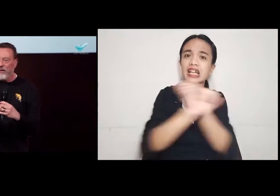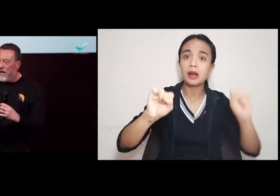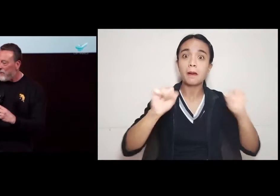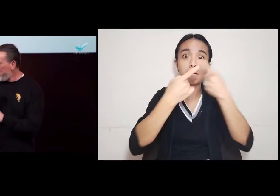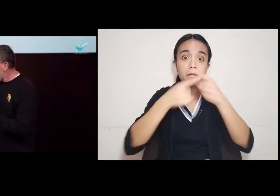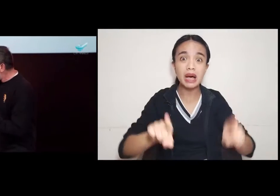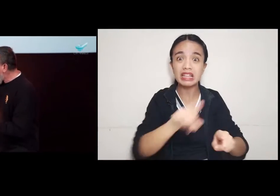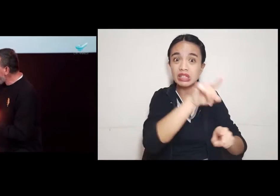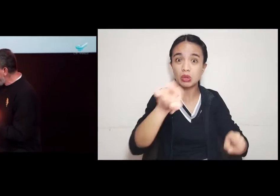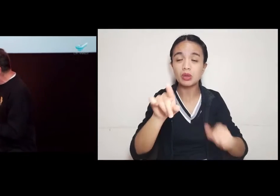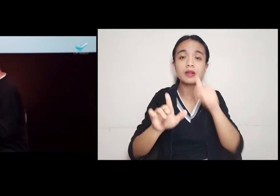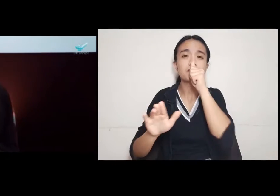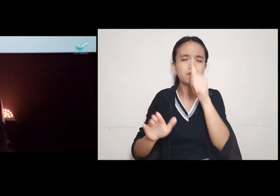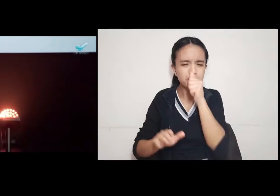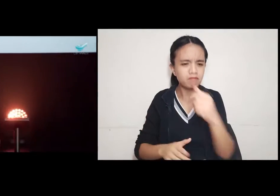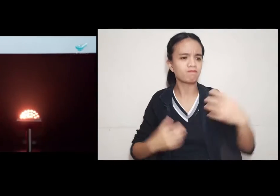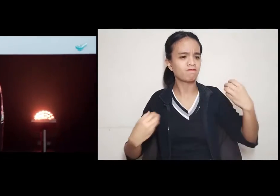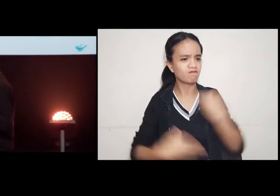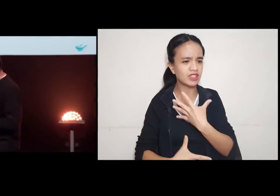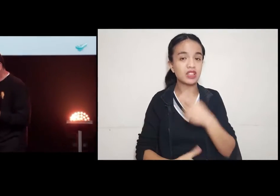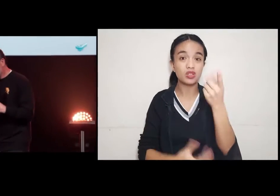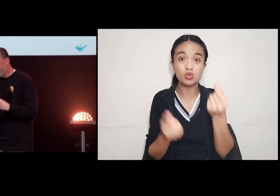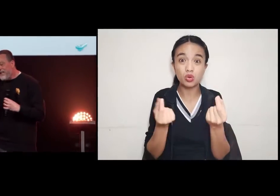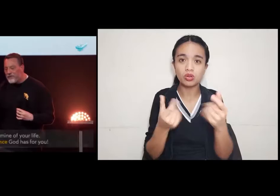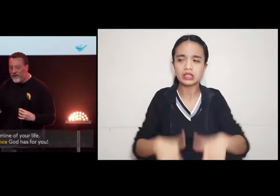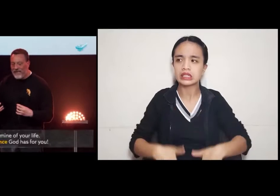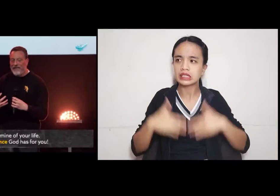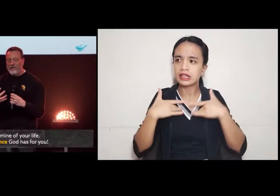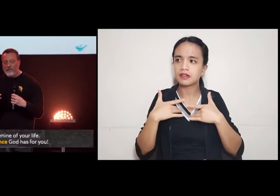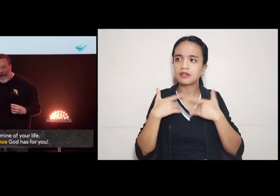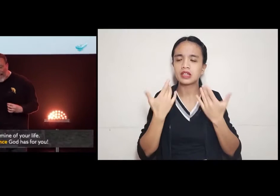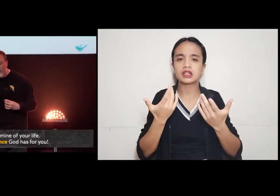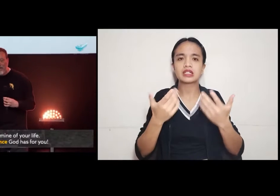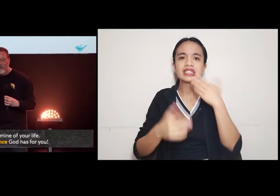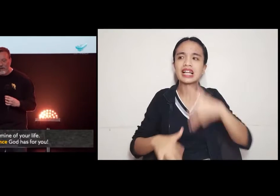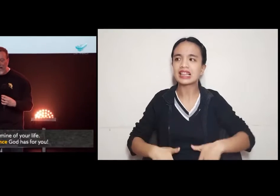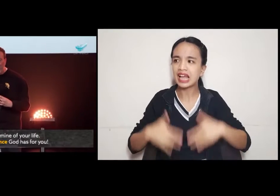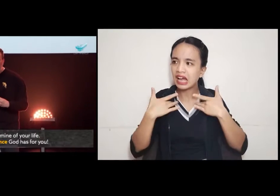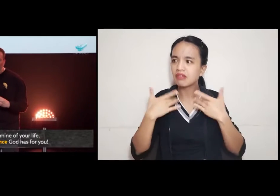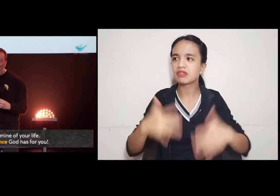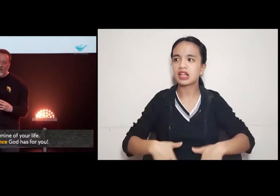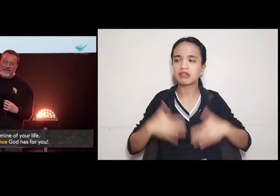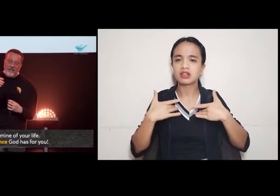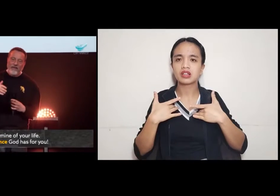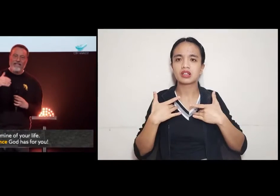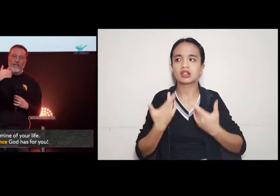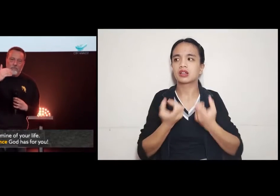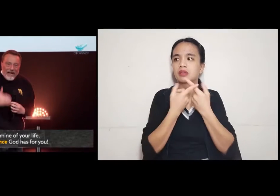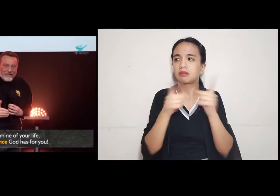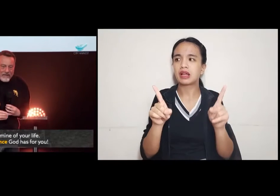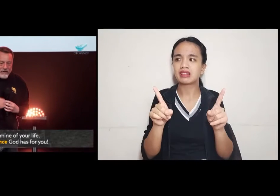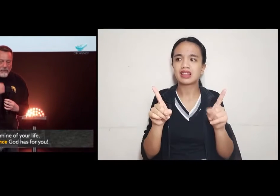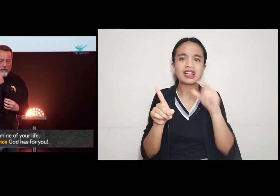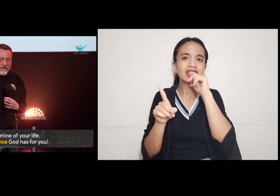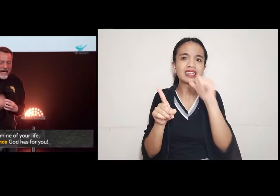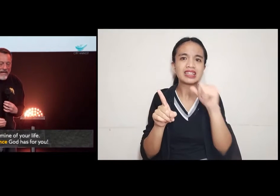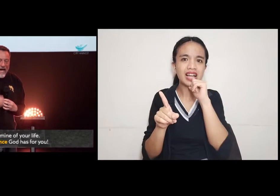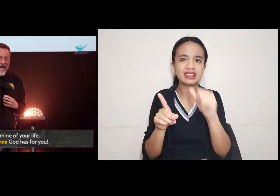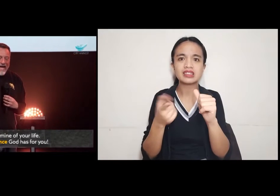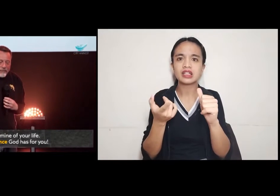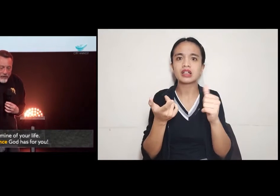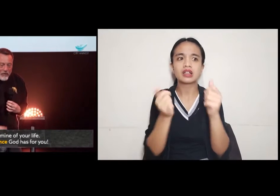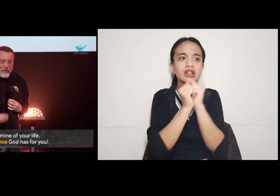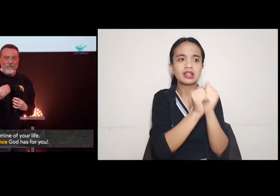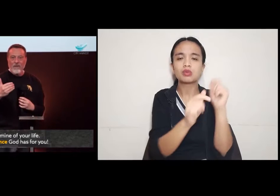for you, but you're hiding, afraid, and so you're just living in the famine of your life rather than living in the abundance of what